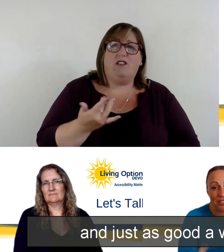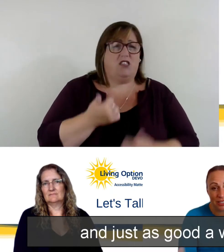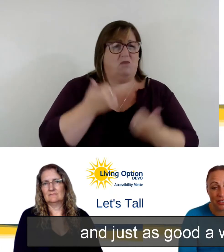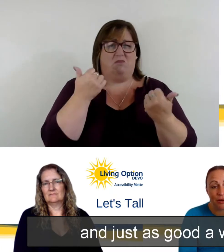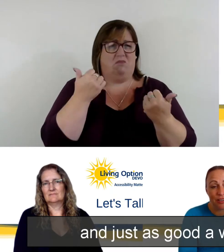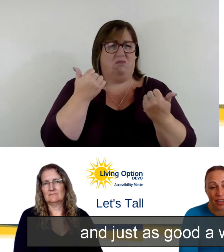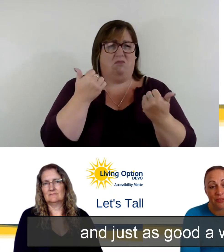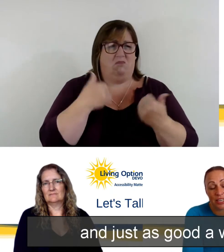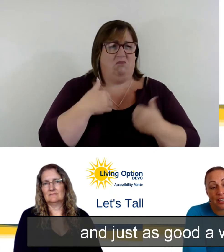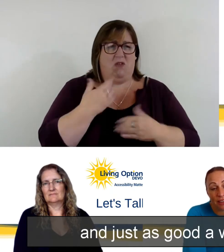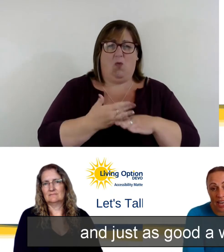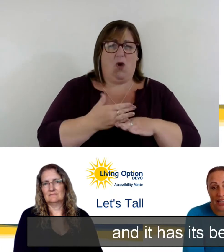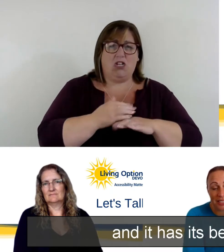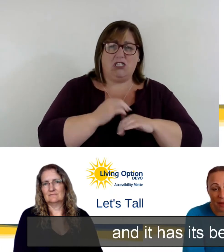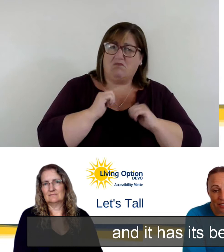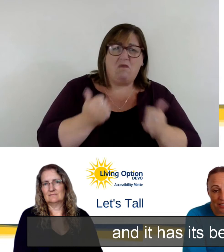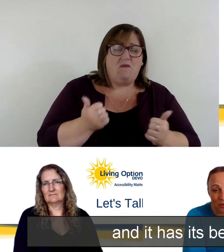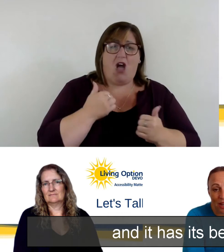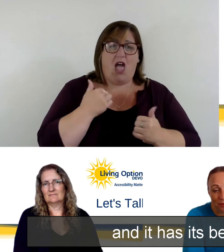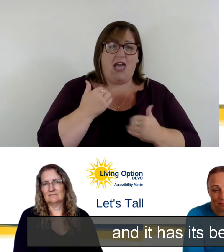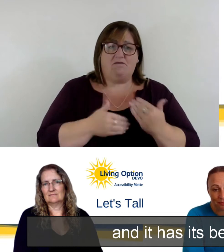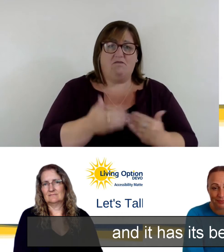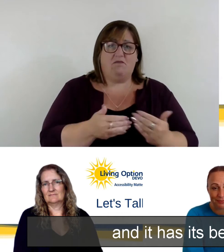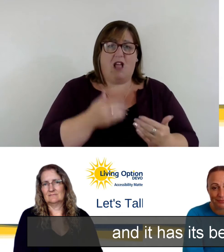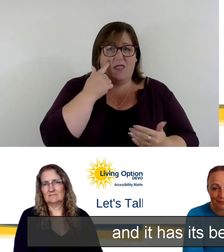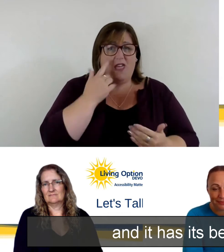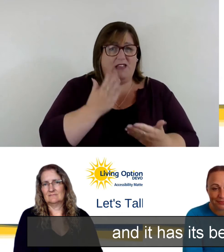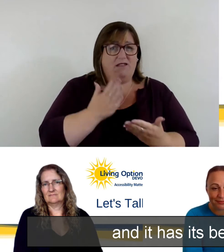efficient and just as good a way of counselling, and it has its benefits as well.